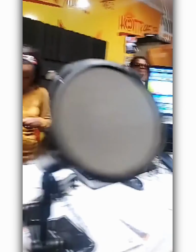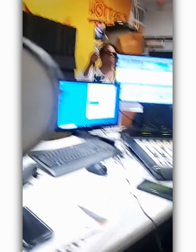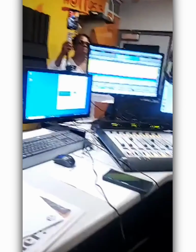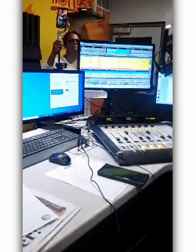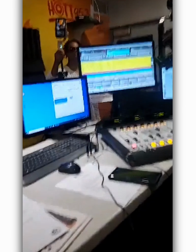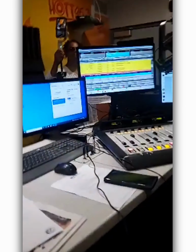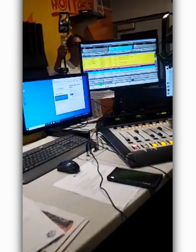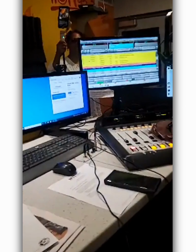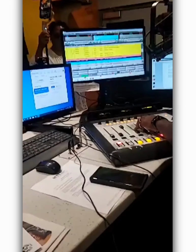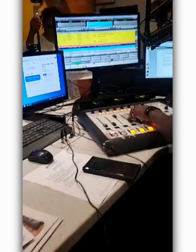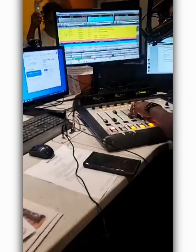Siege.